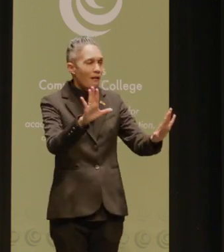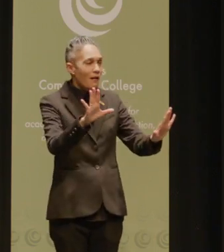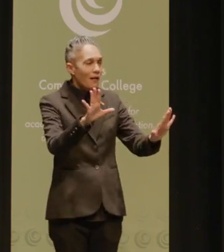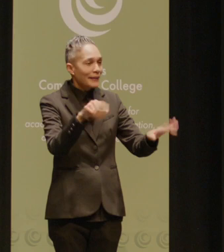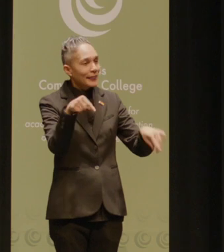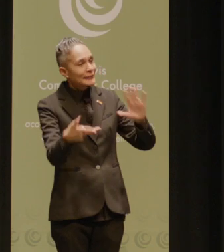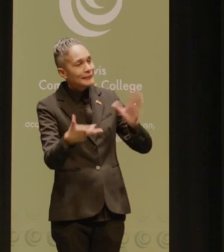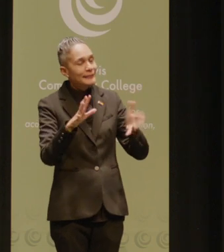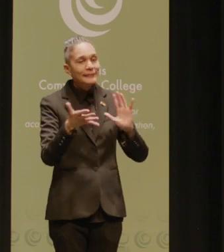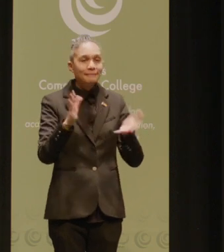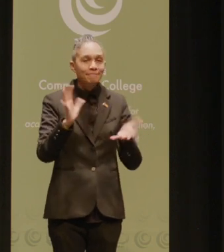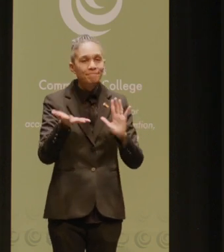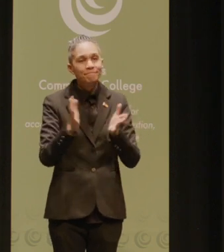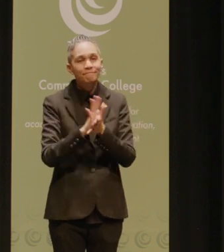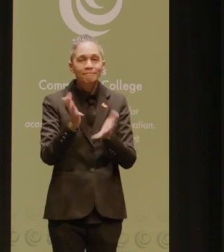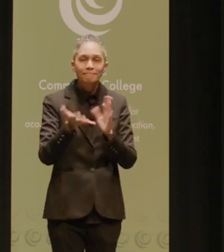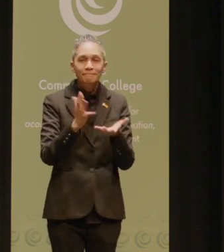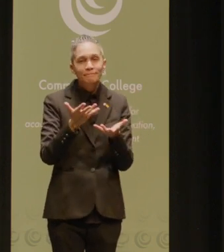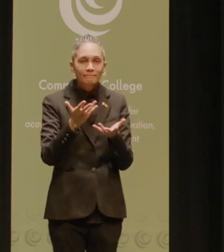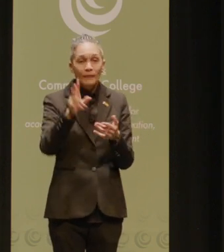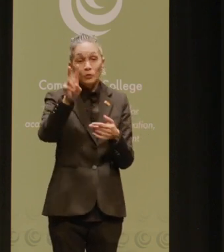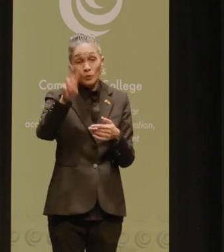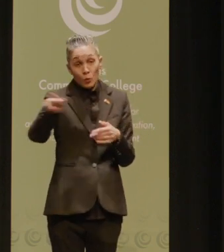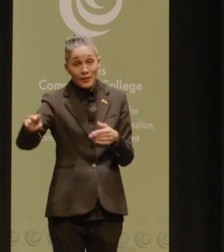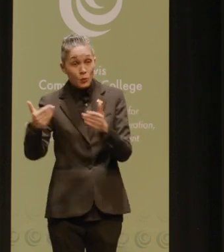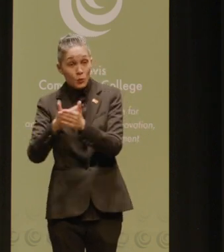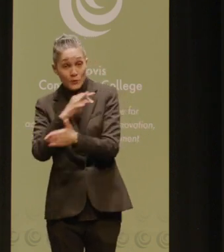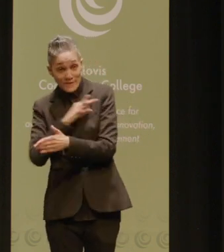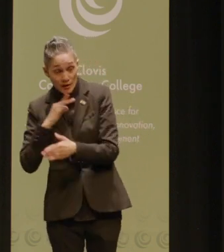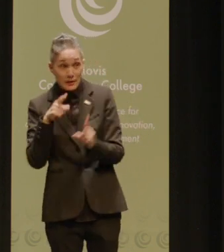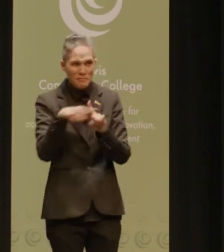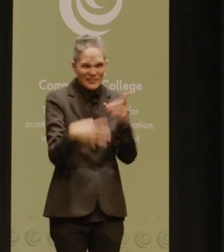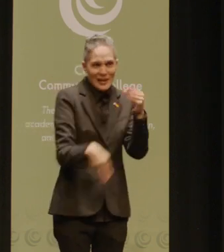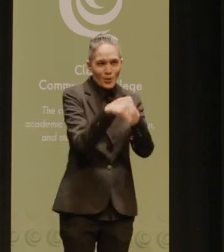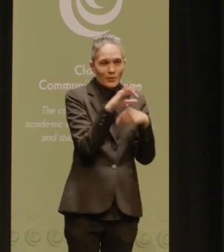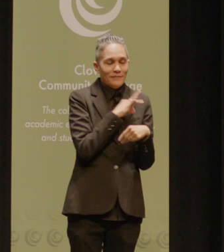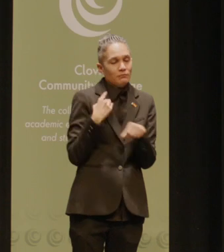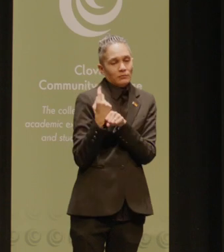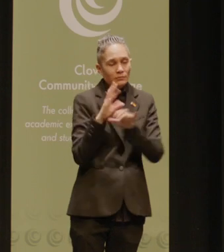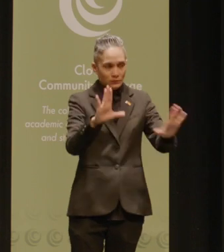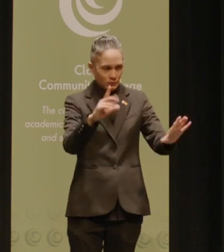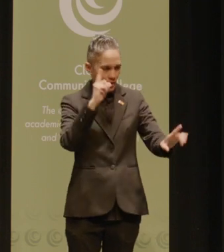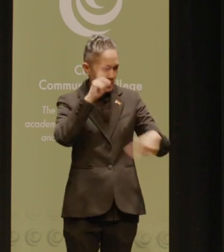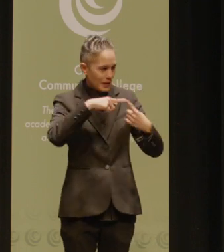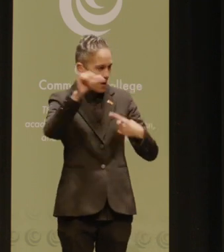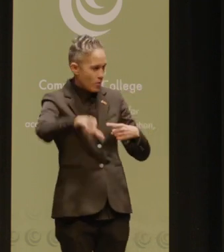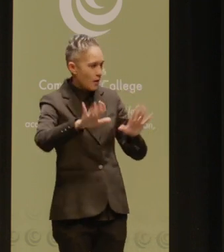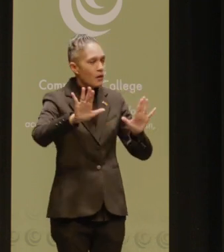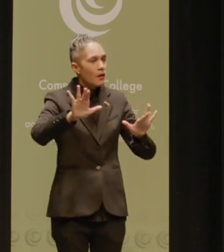of the 22 new faculty and the additional faculty we had last year, you need to think about, we're